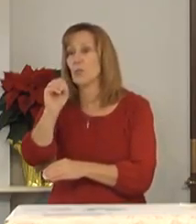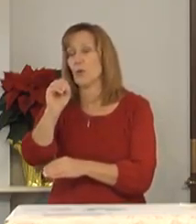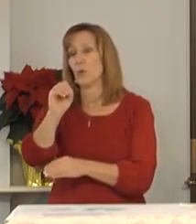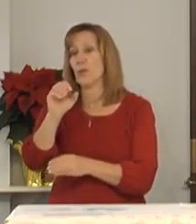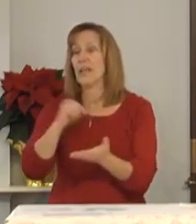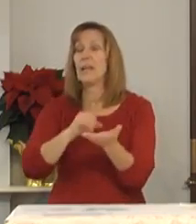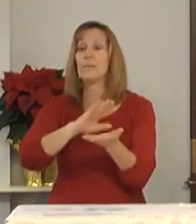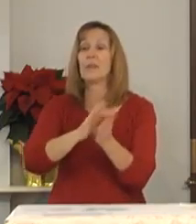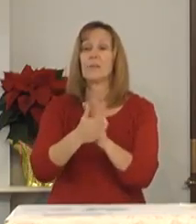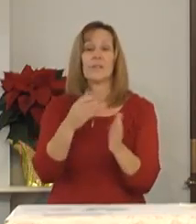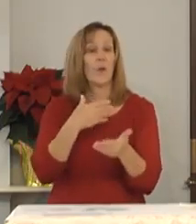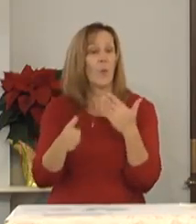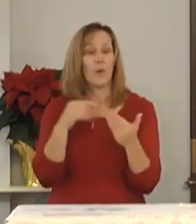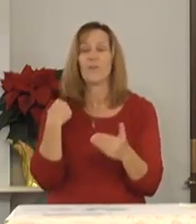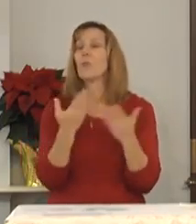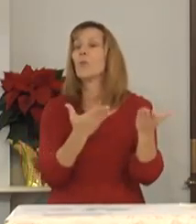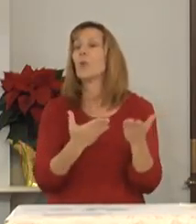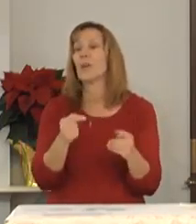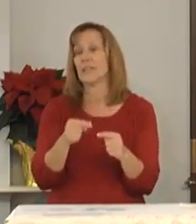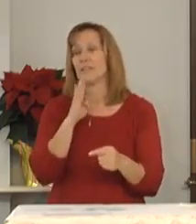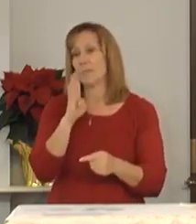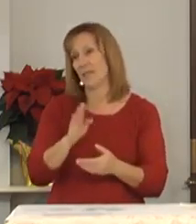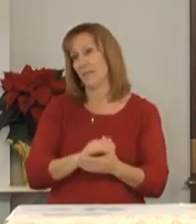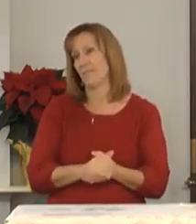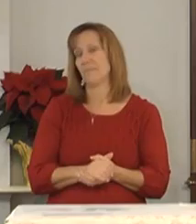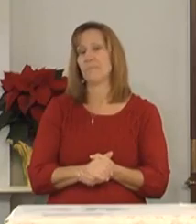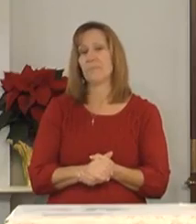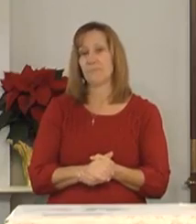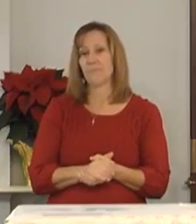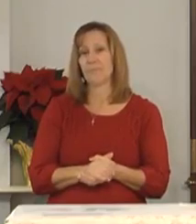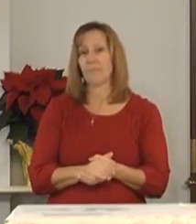It becomes whatever we want it to be.